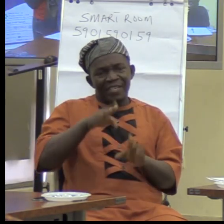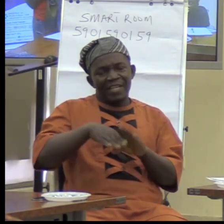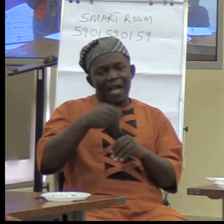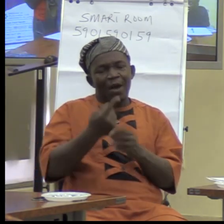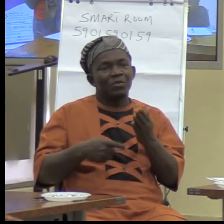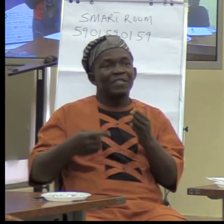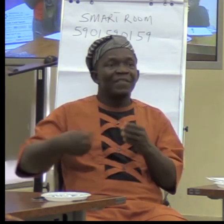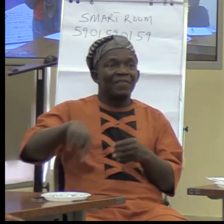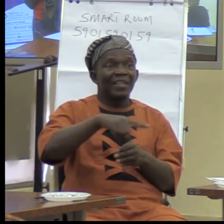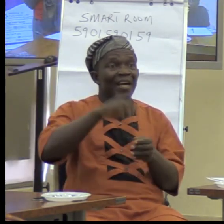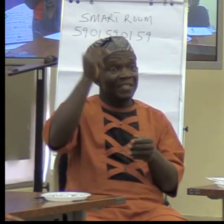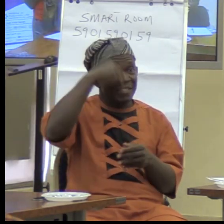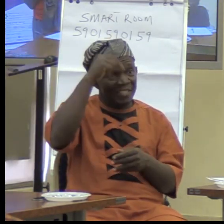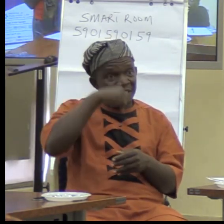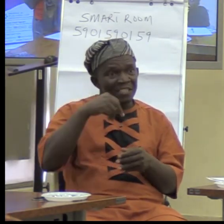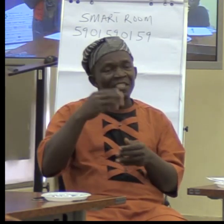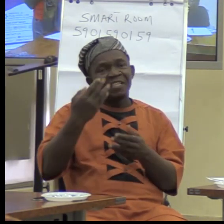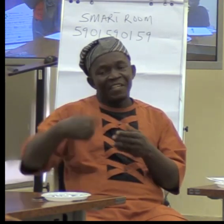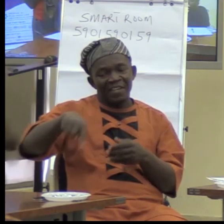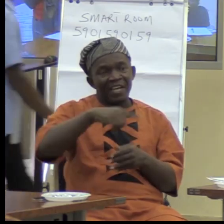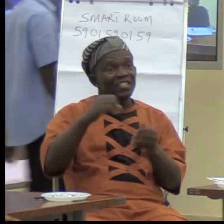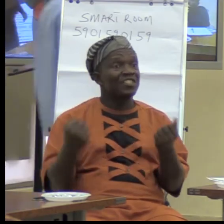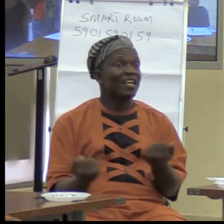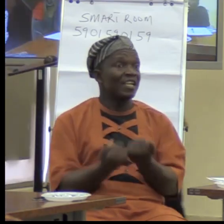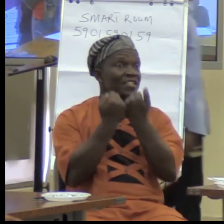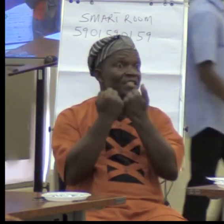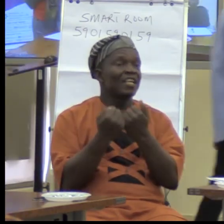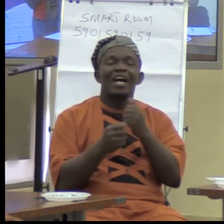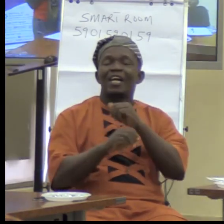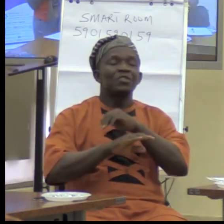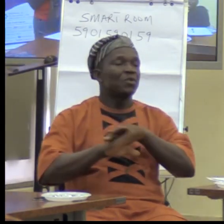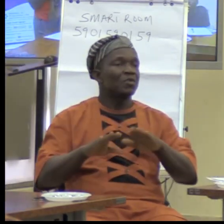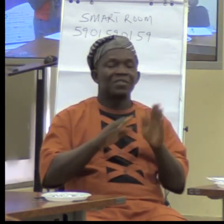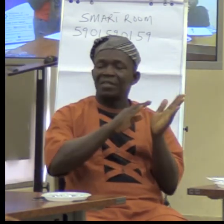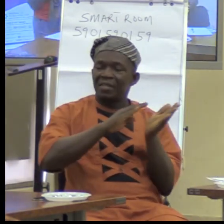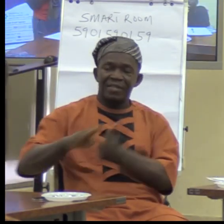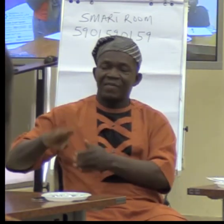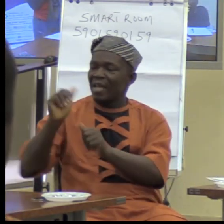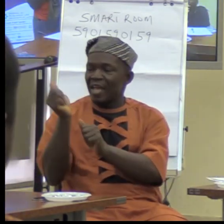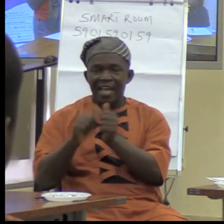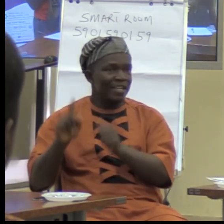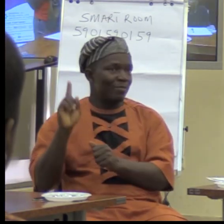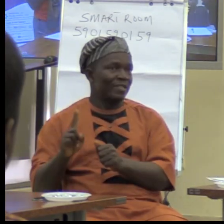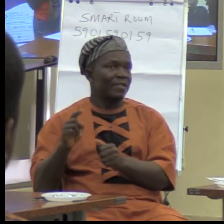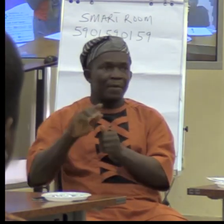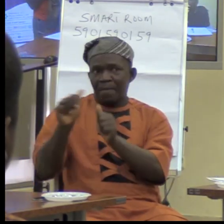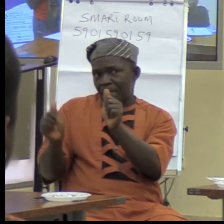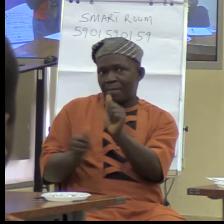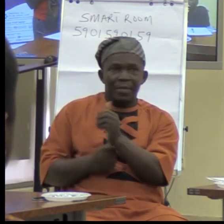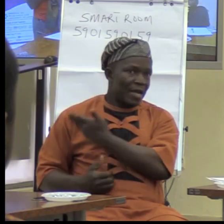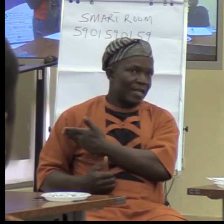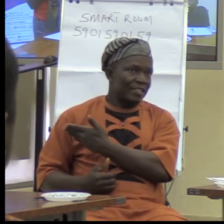goal of the SDG, which is that we should leave no one behind. As we build the systems, we